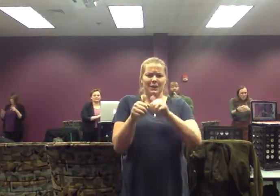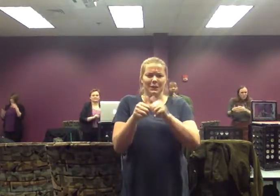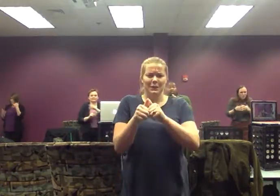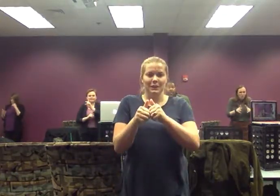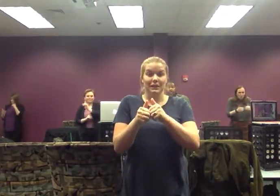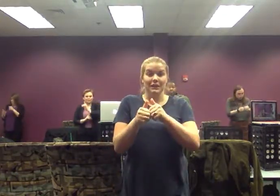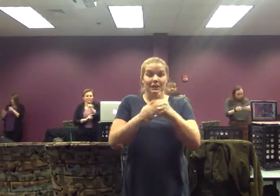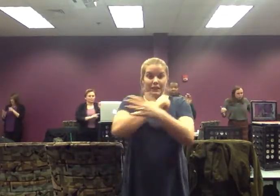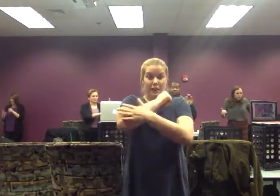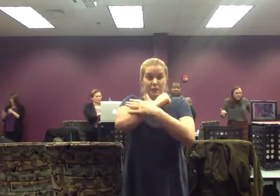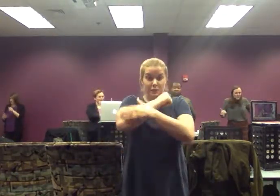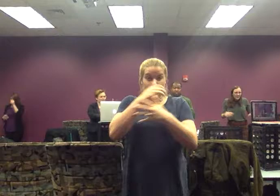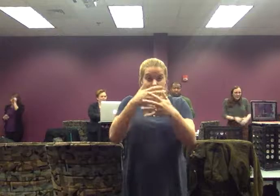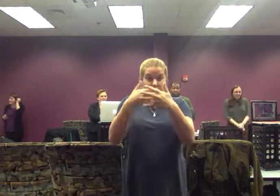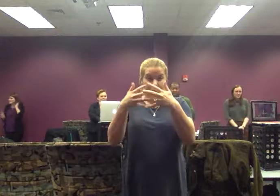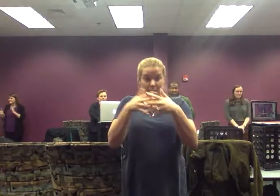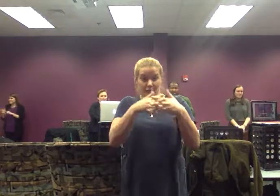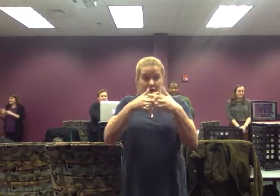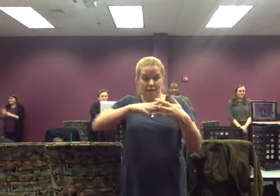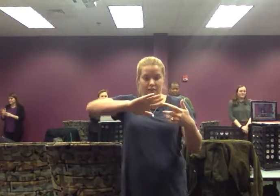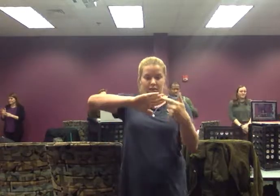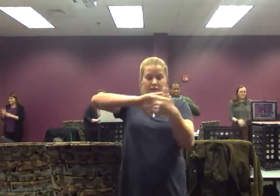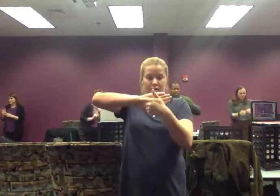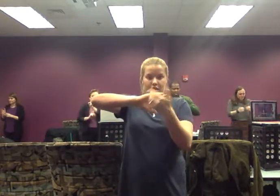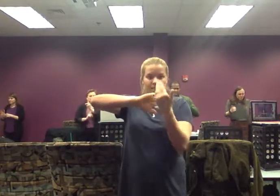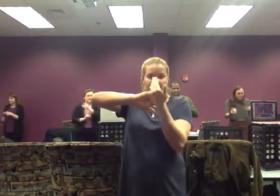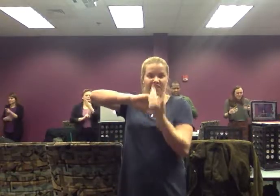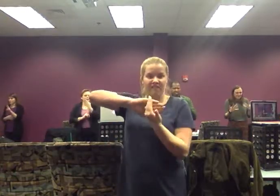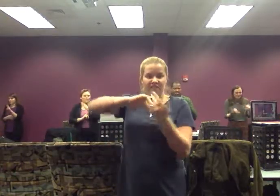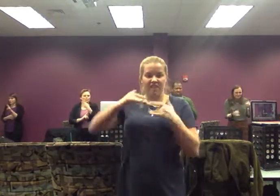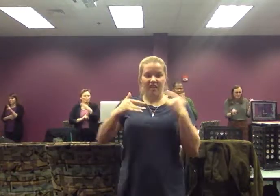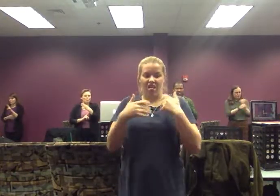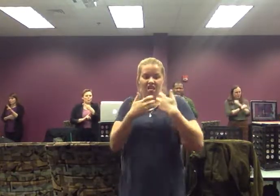Divided almost to the point where we're uncivil, depending on which side you live in.